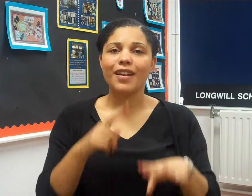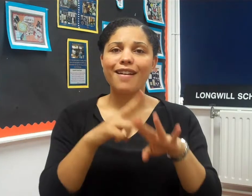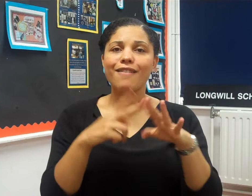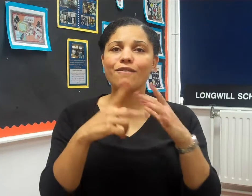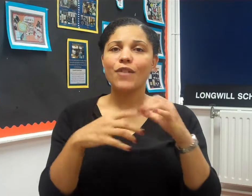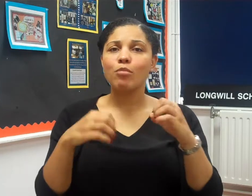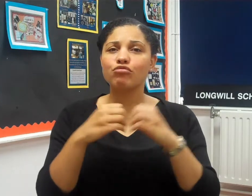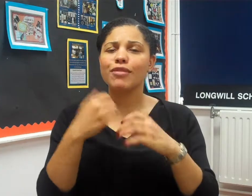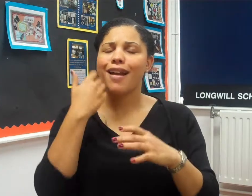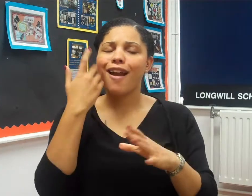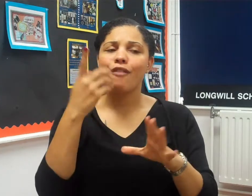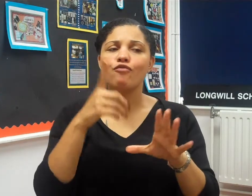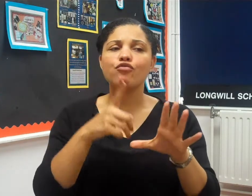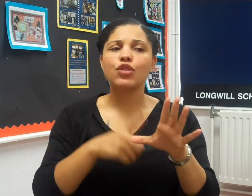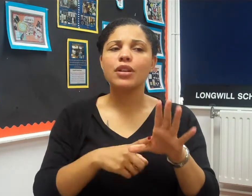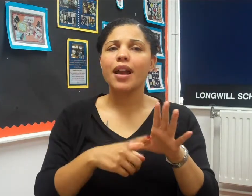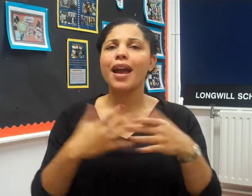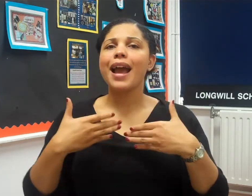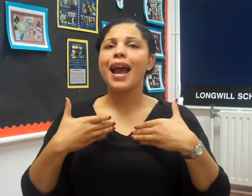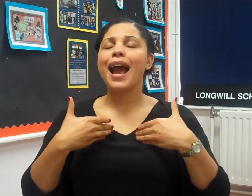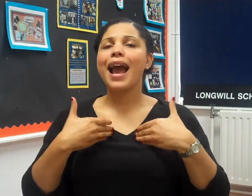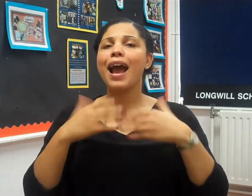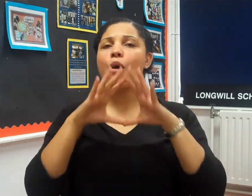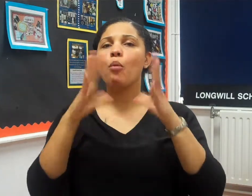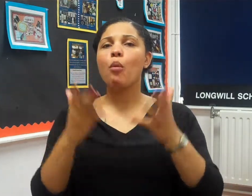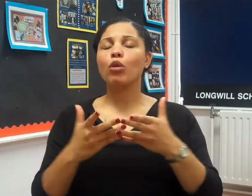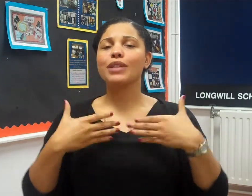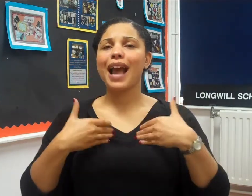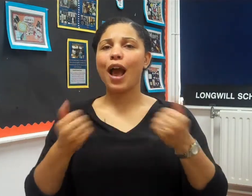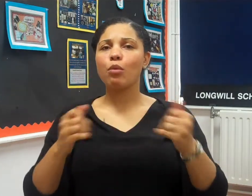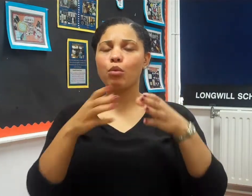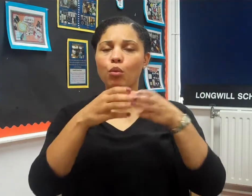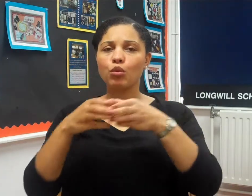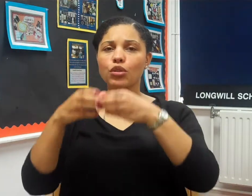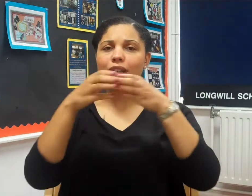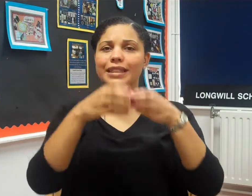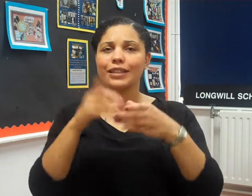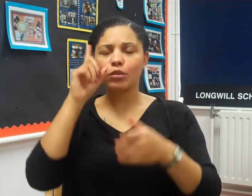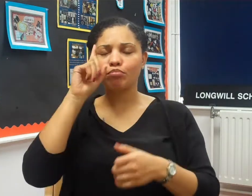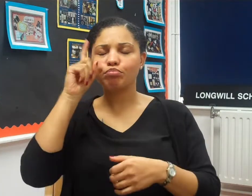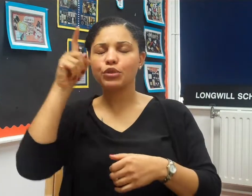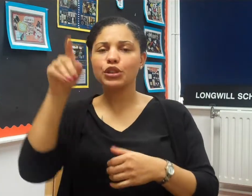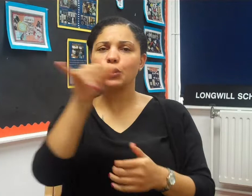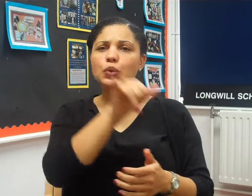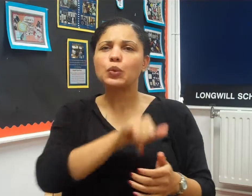will be circulating so that vaccinations can be made in time for the flu season.